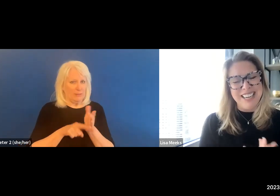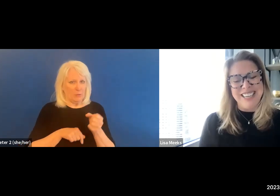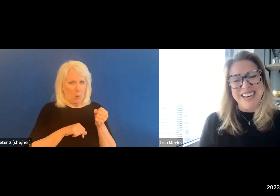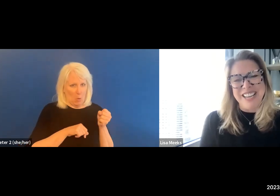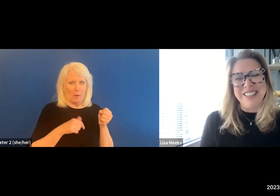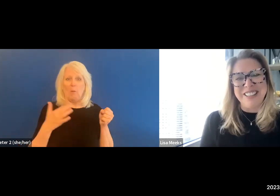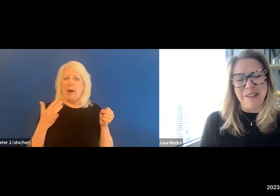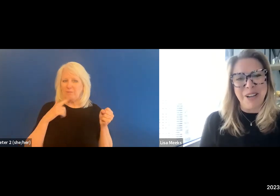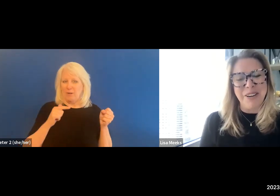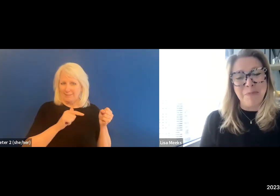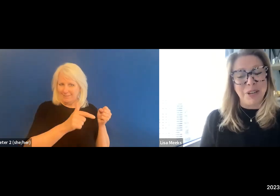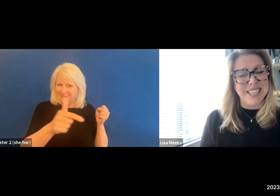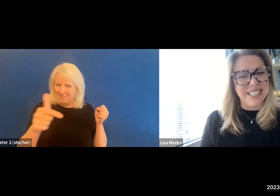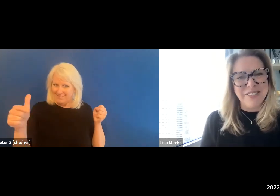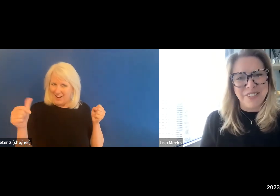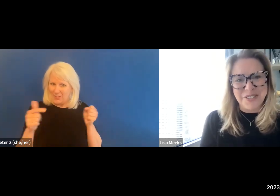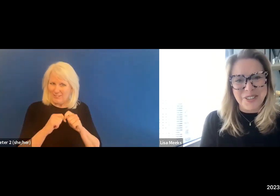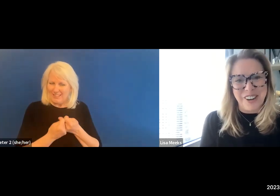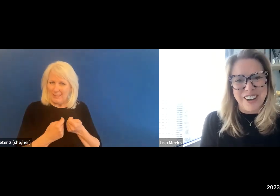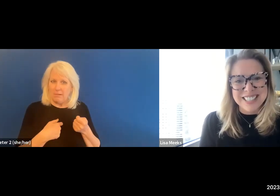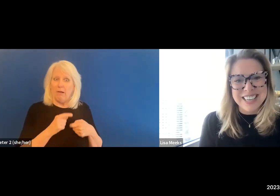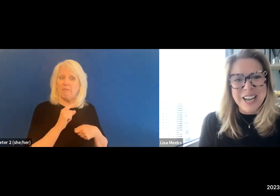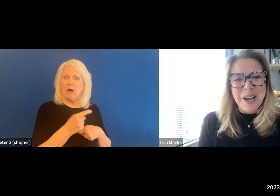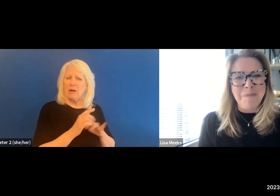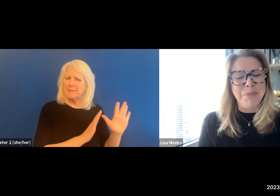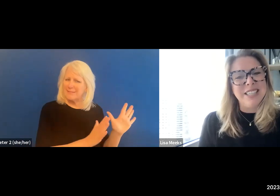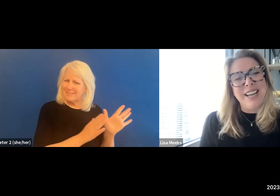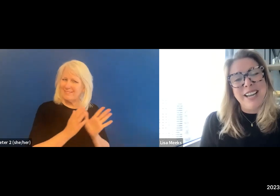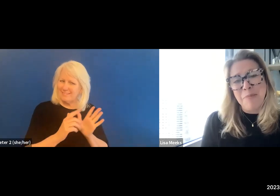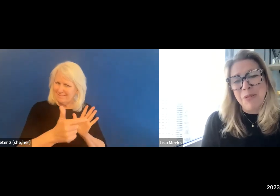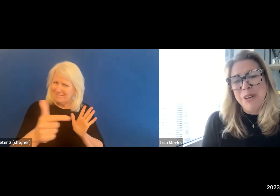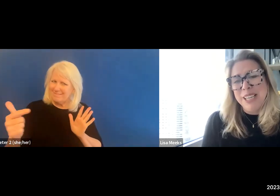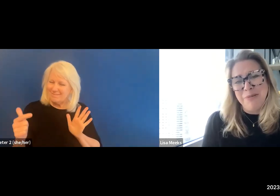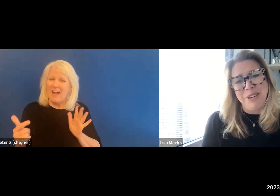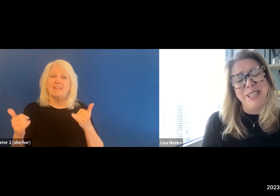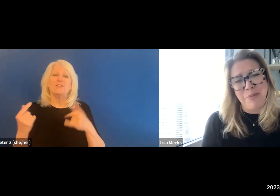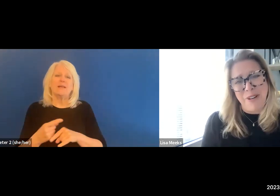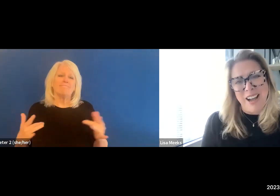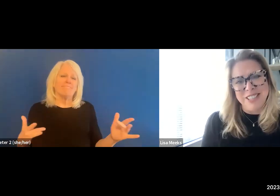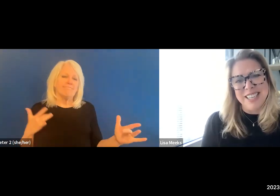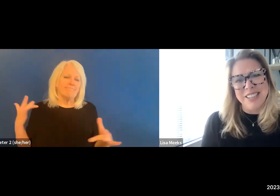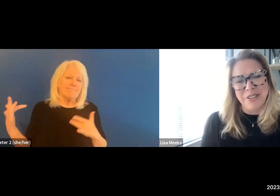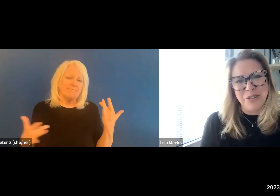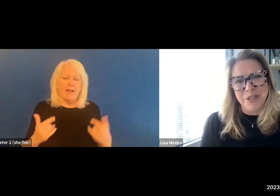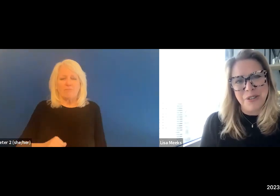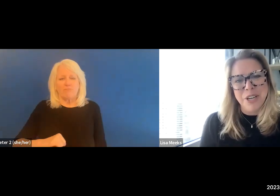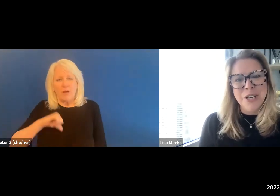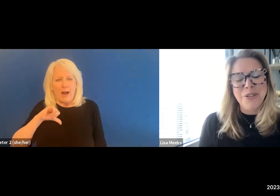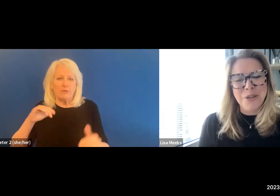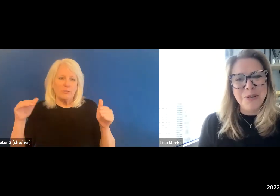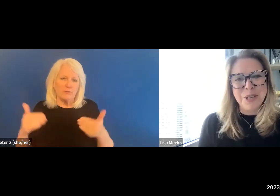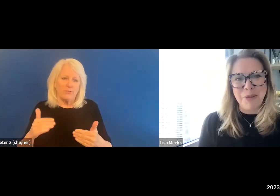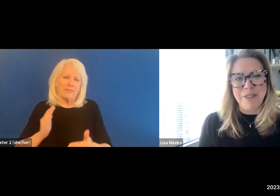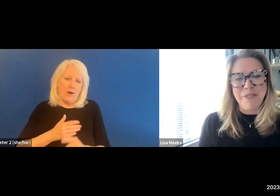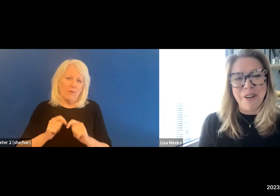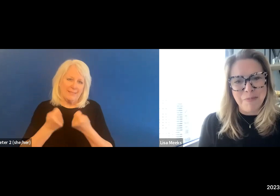and not the presenting first few talks. But today I am really, really proud to introduce you